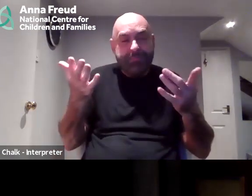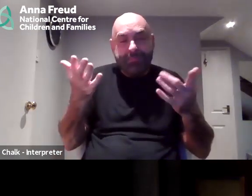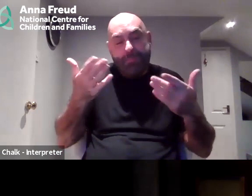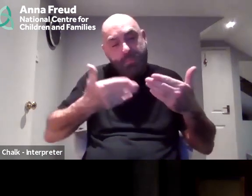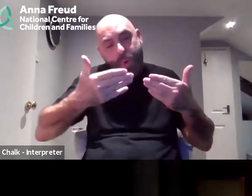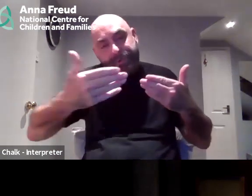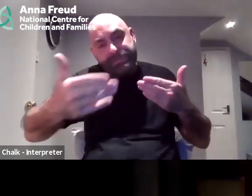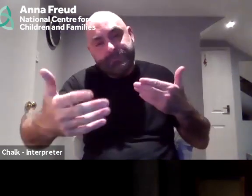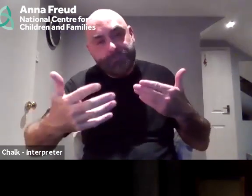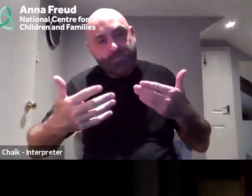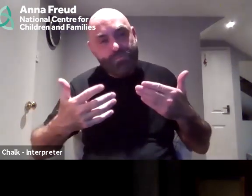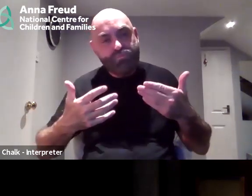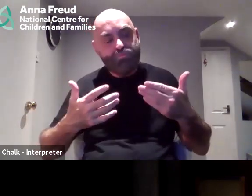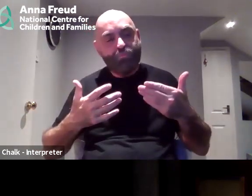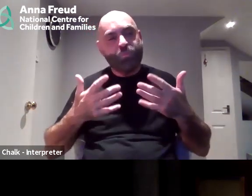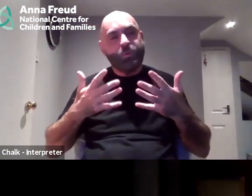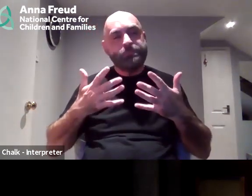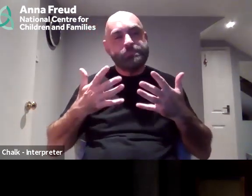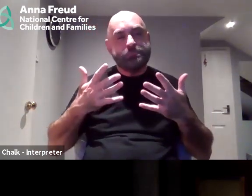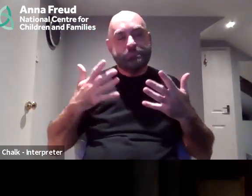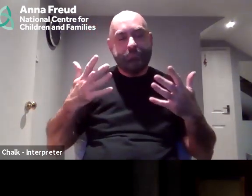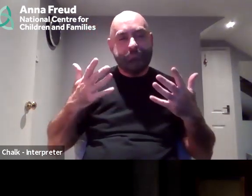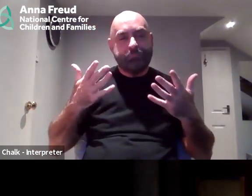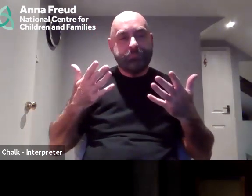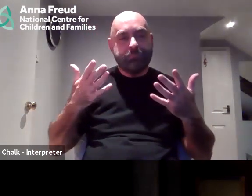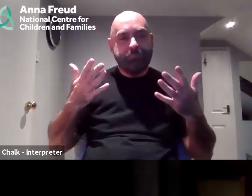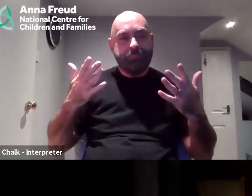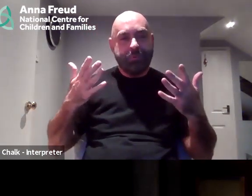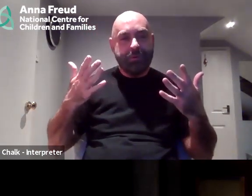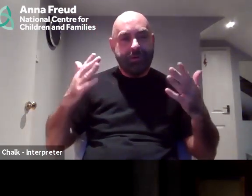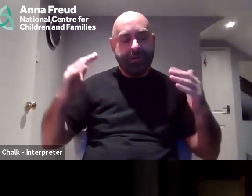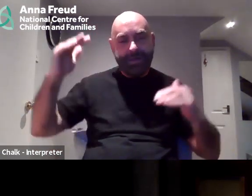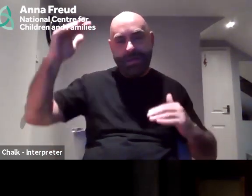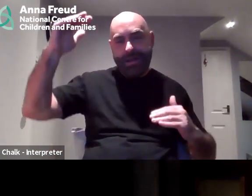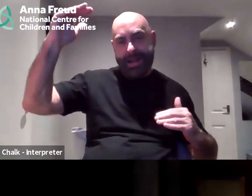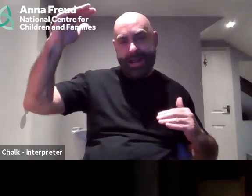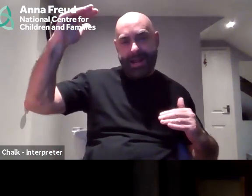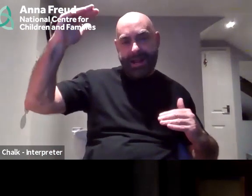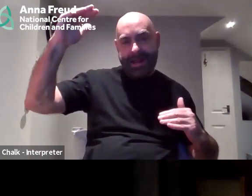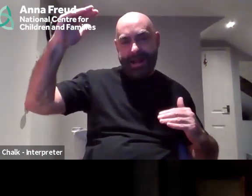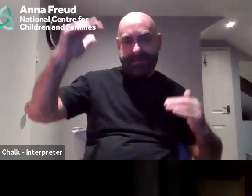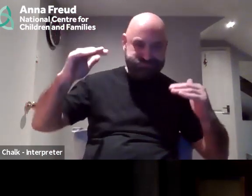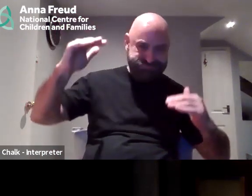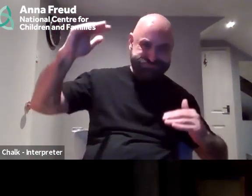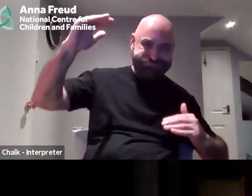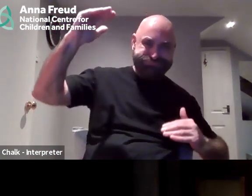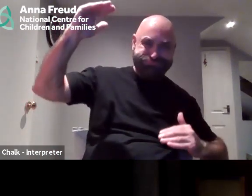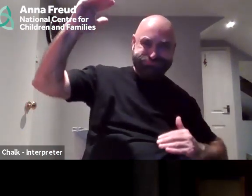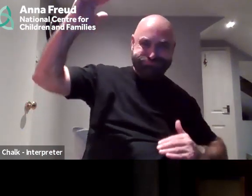after which greater equality will start to have negative impact on health and